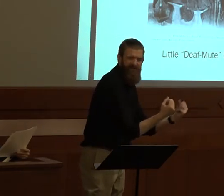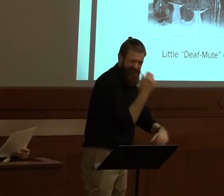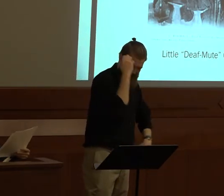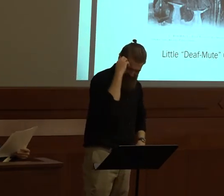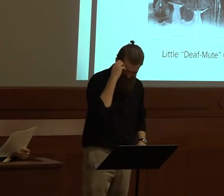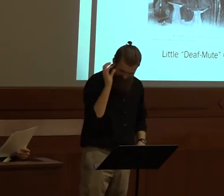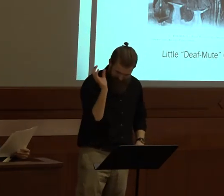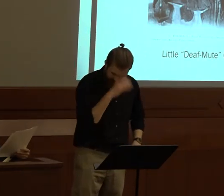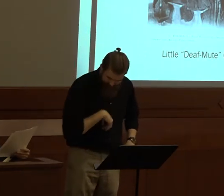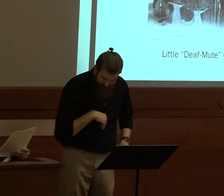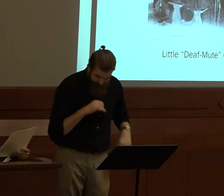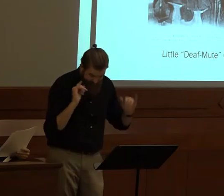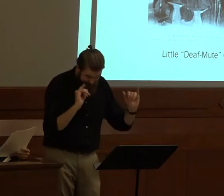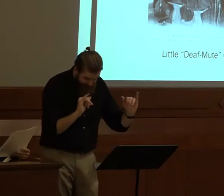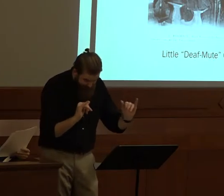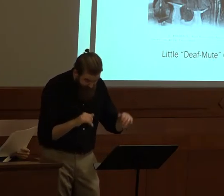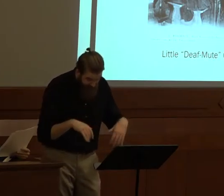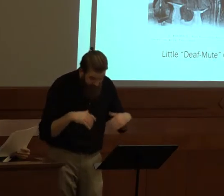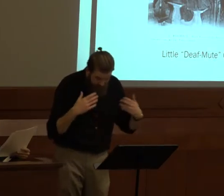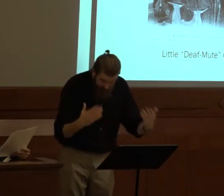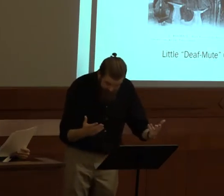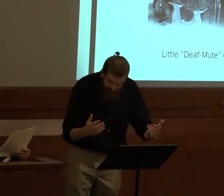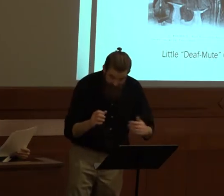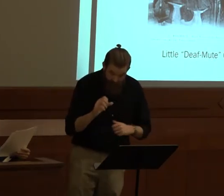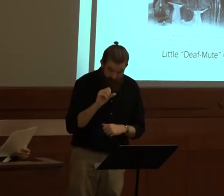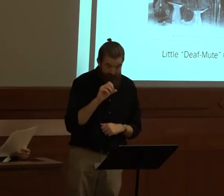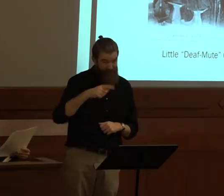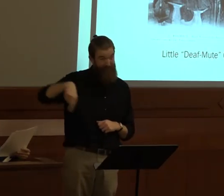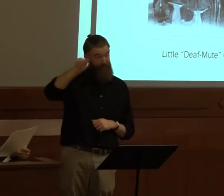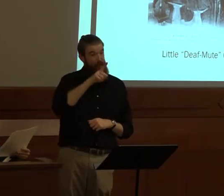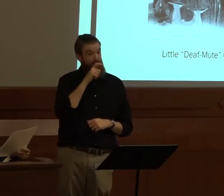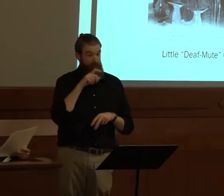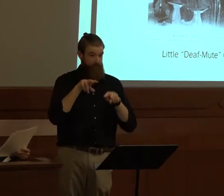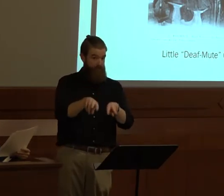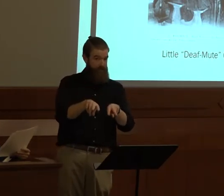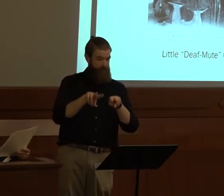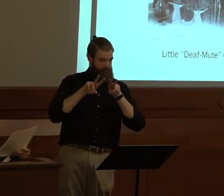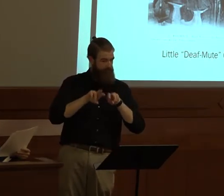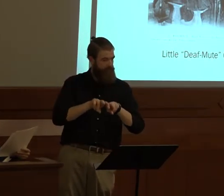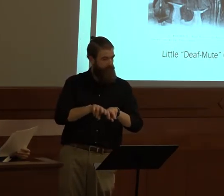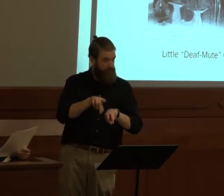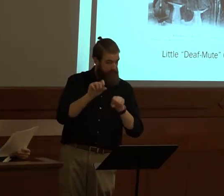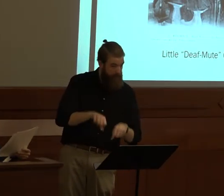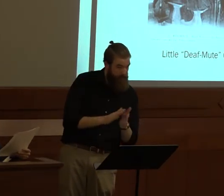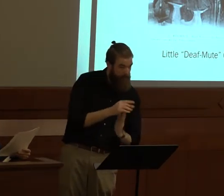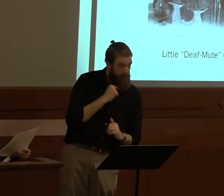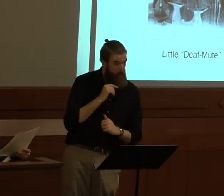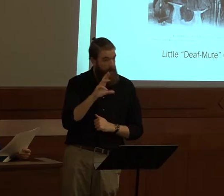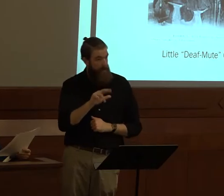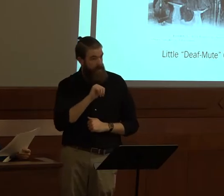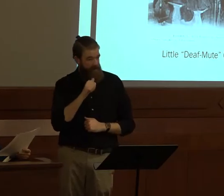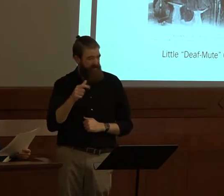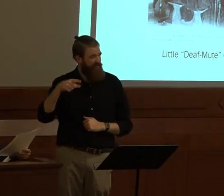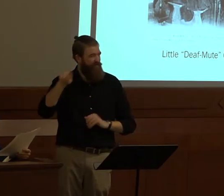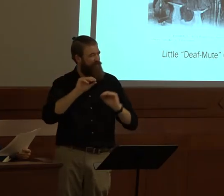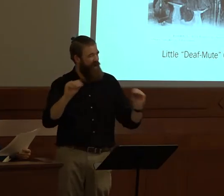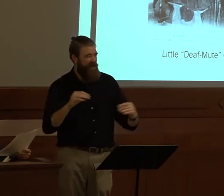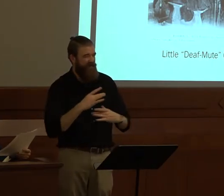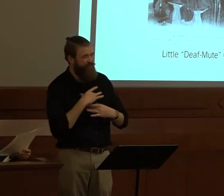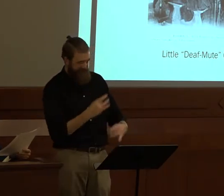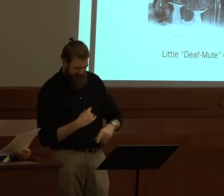had experienced the lack of communication with the church which the deafness entailed, even after growing up